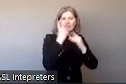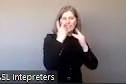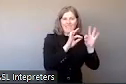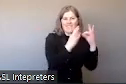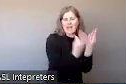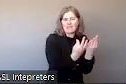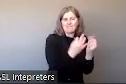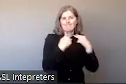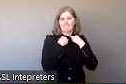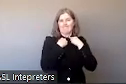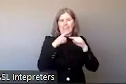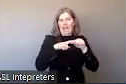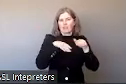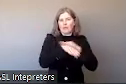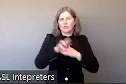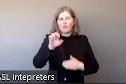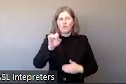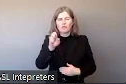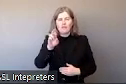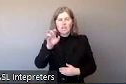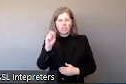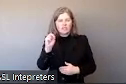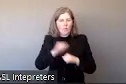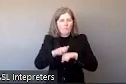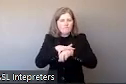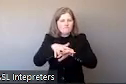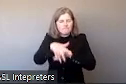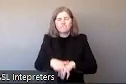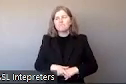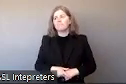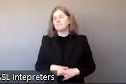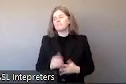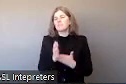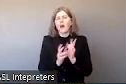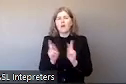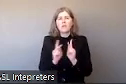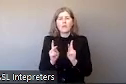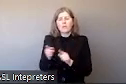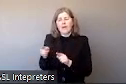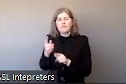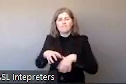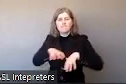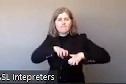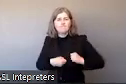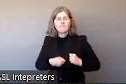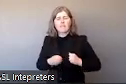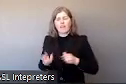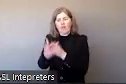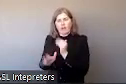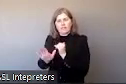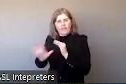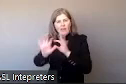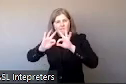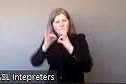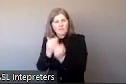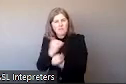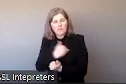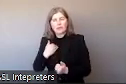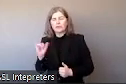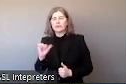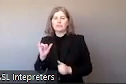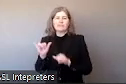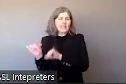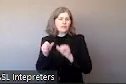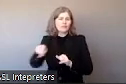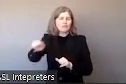in. We have folks who, have lost family members just as you all have as well.